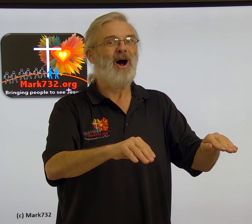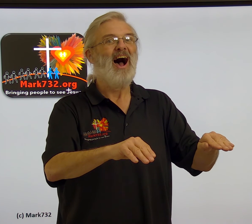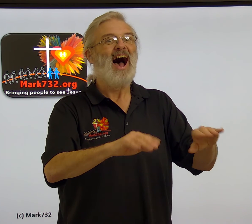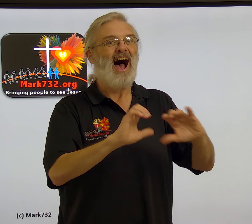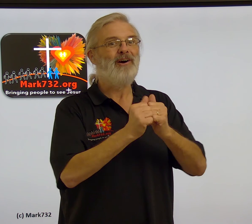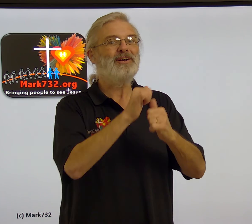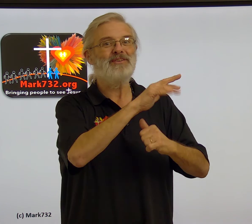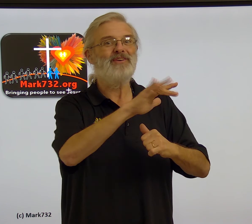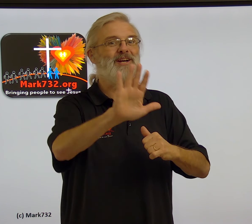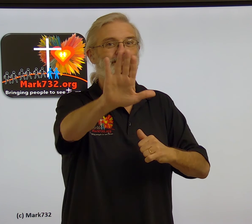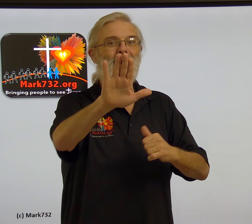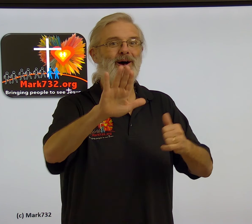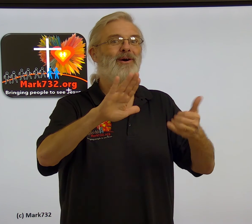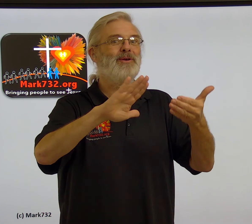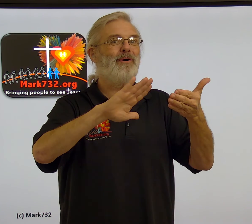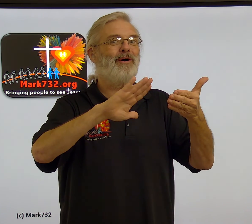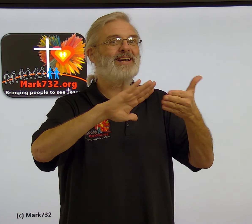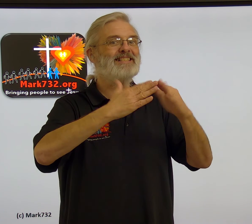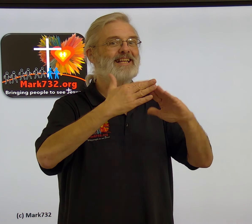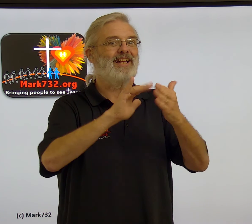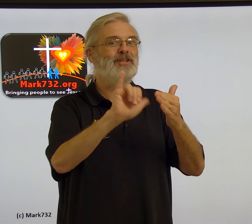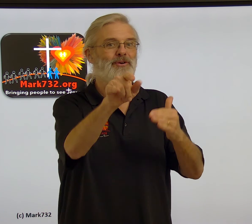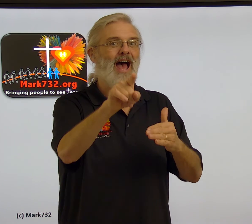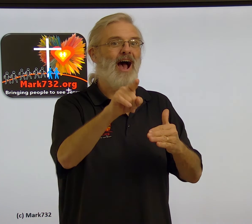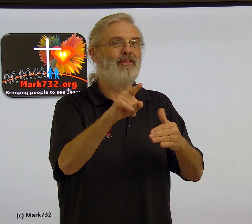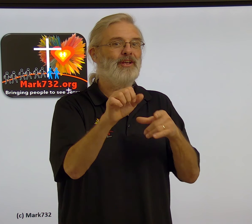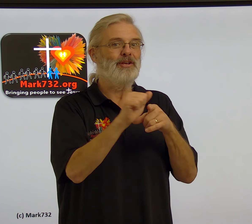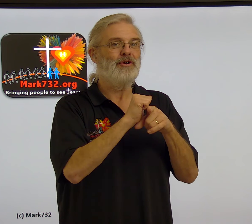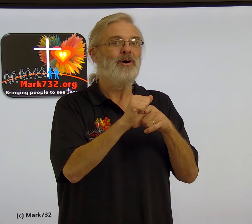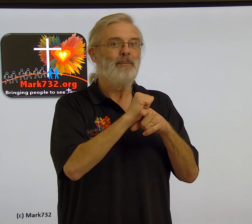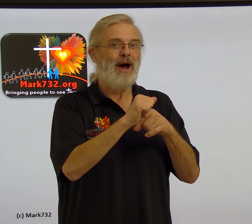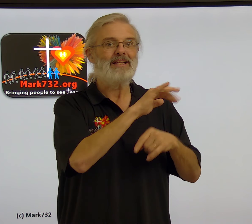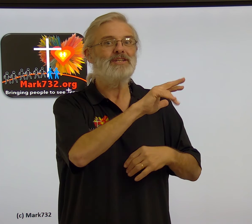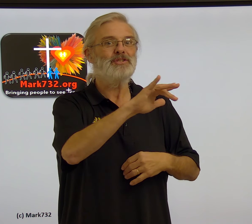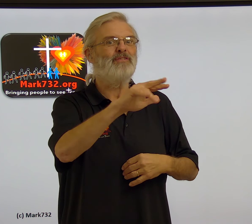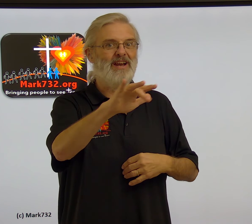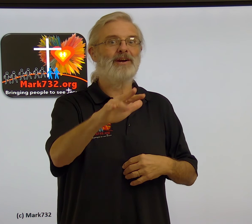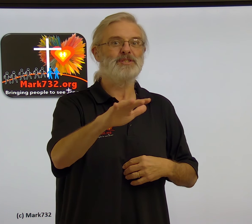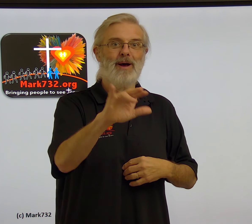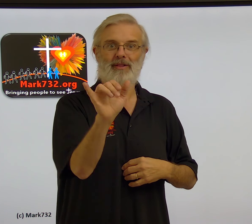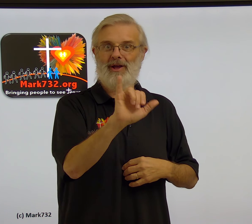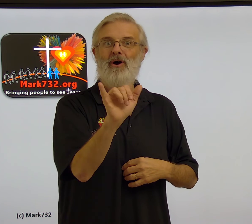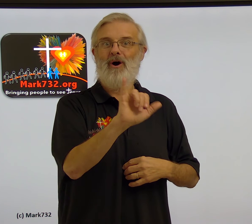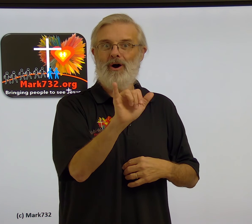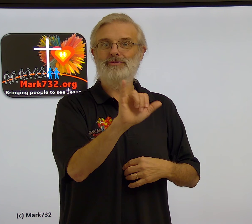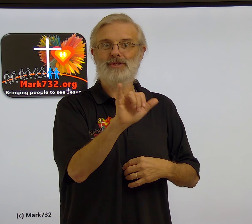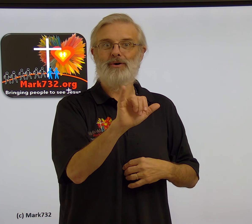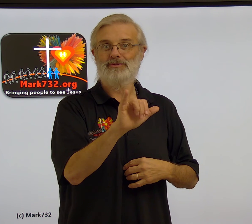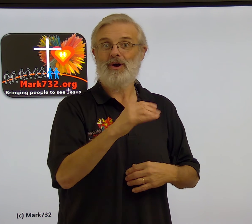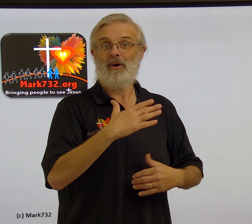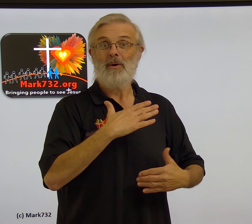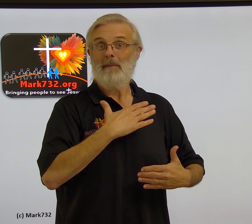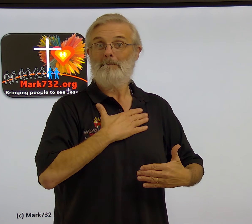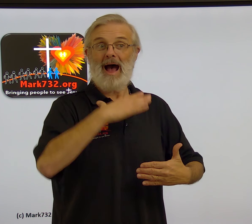how could you fingerspell your city too? Now that you do, practice your fingerspelling also. So my